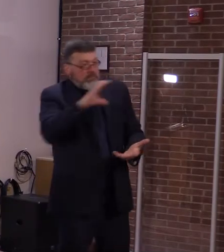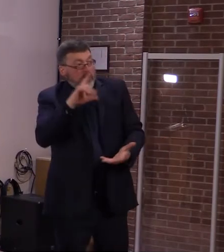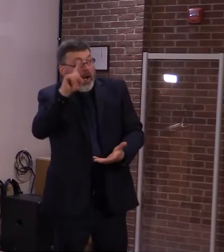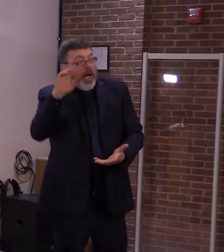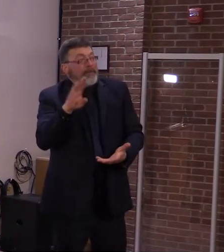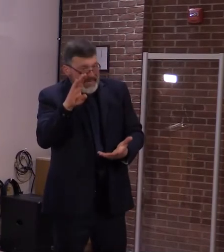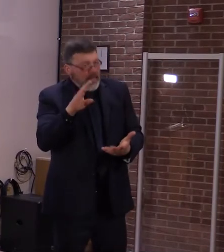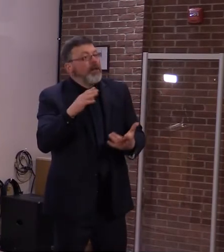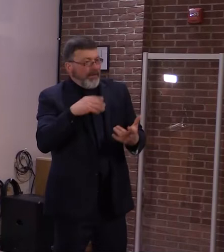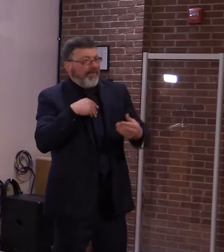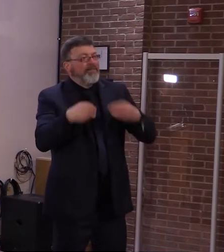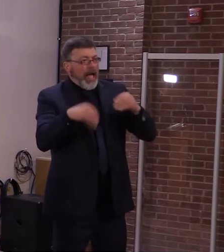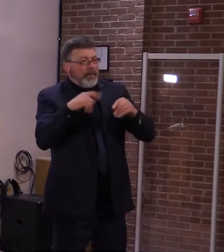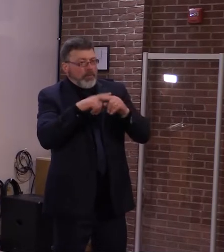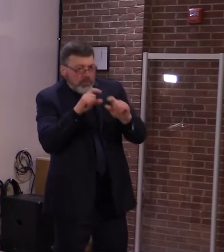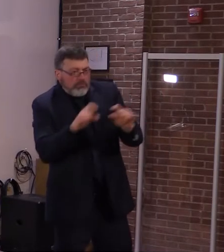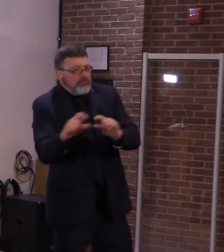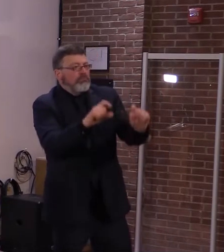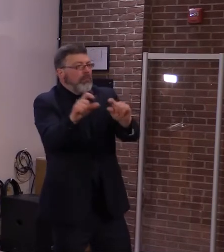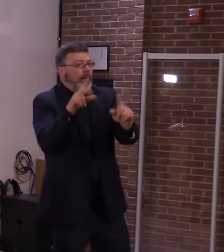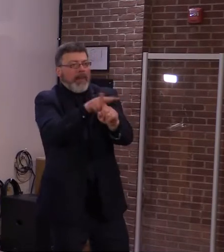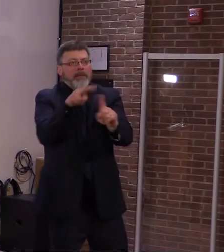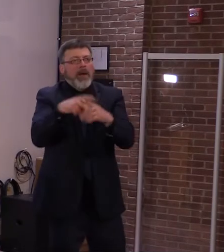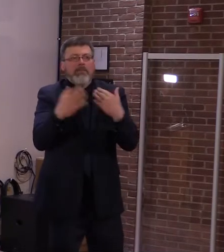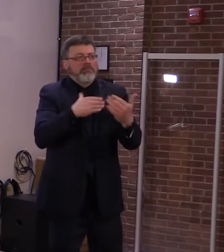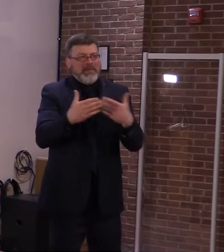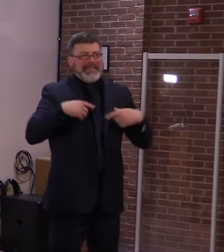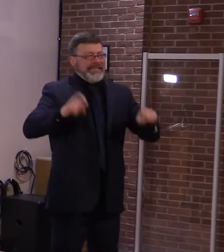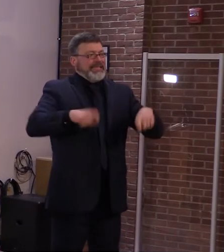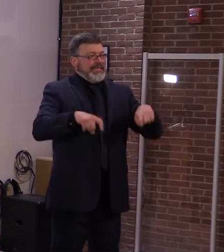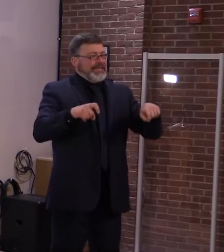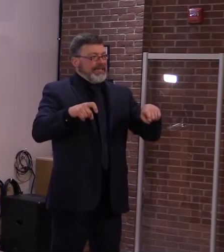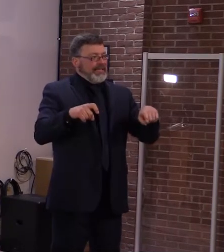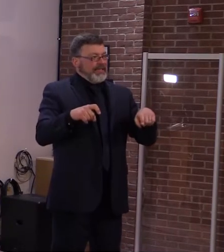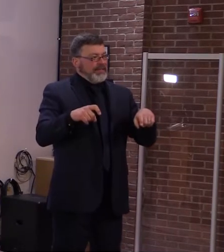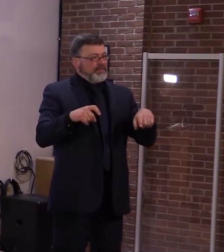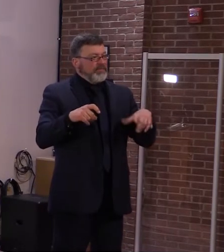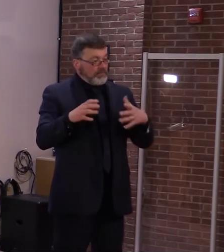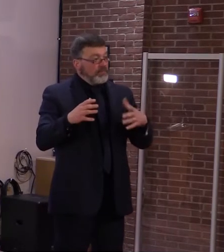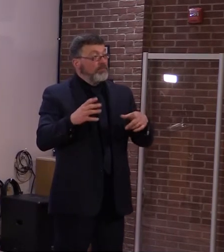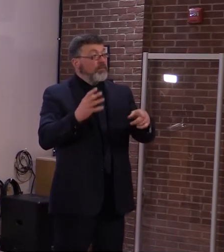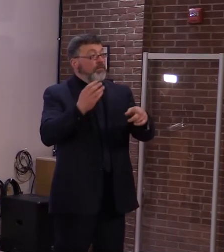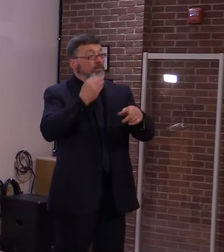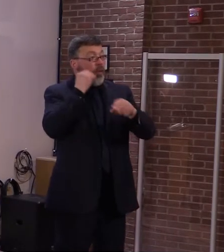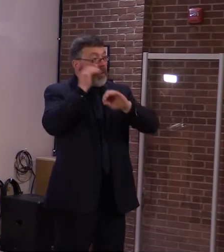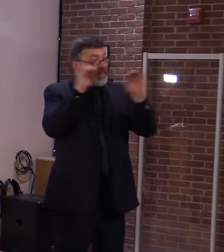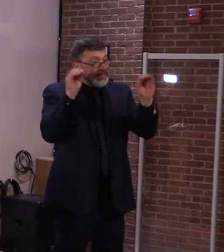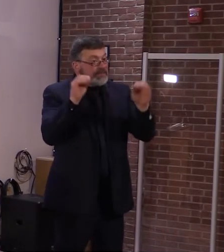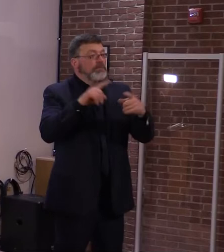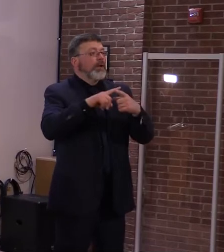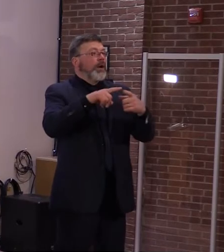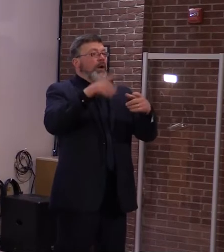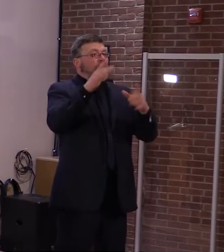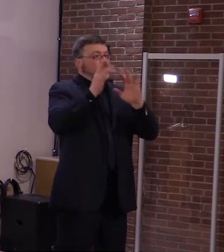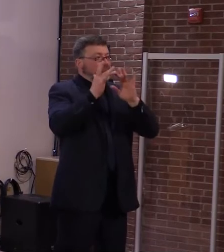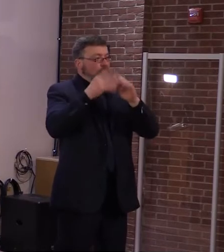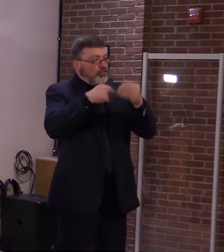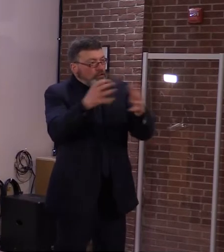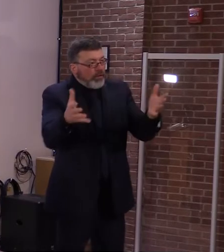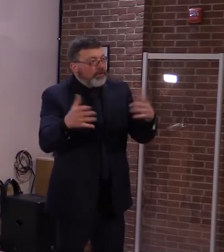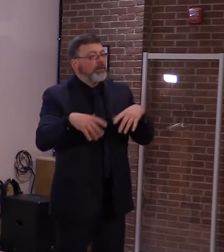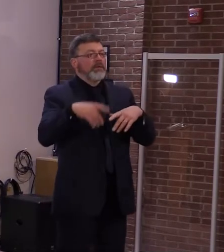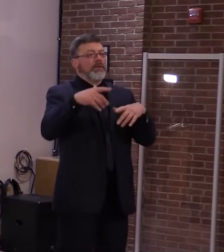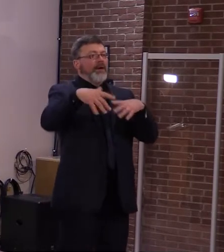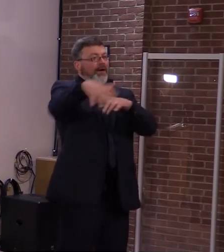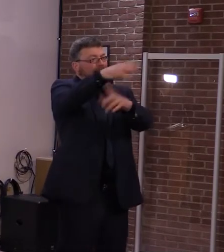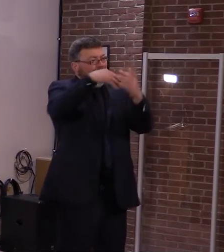initiatives, along with broadband, climate change mitigation, water,